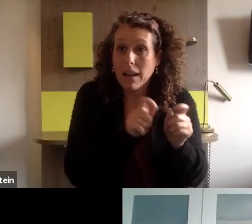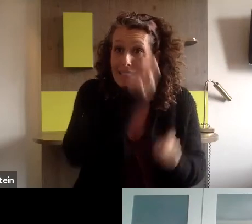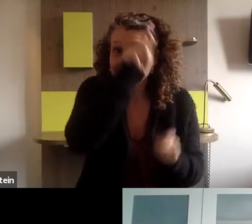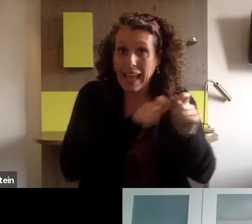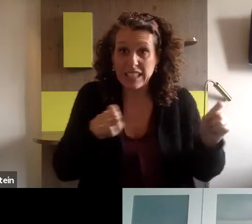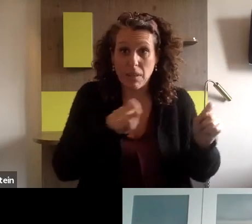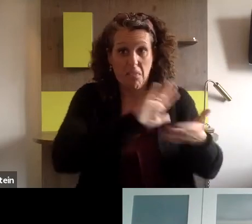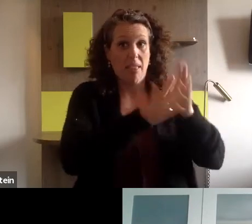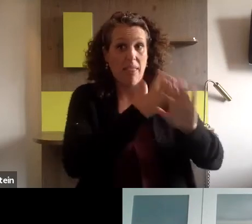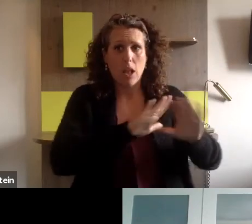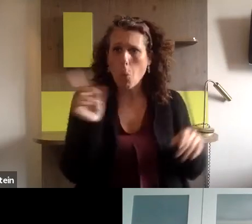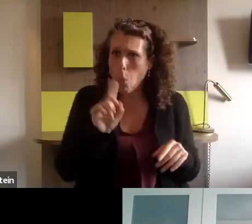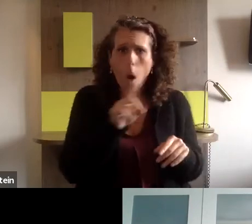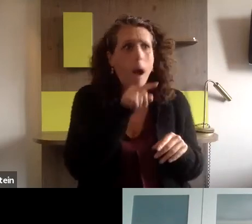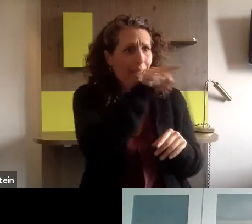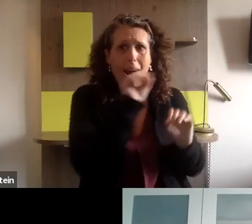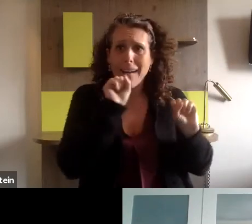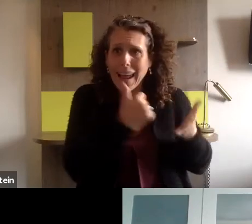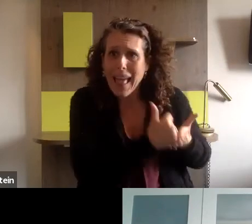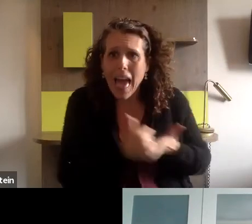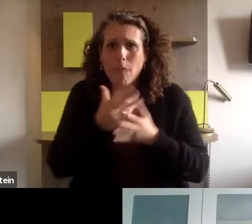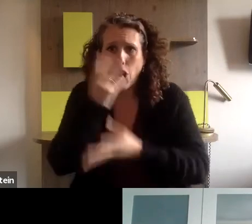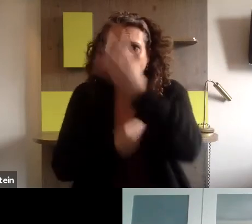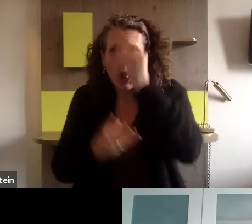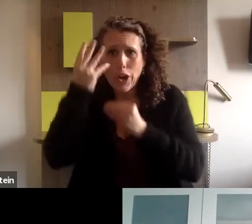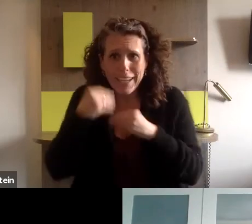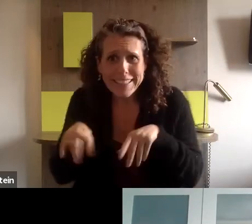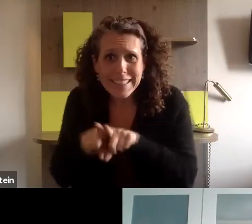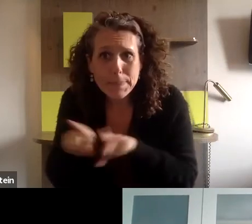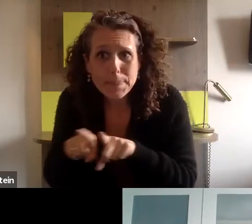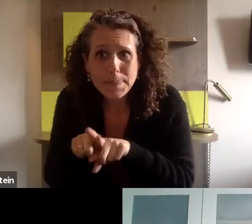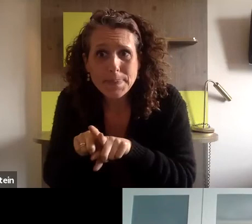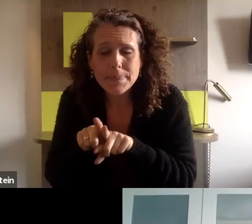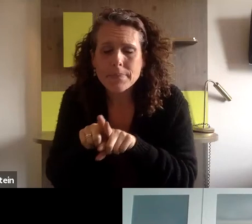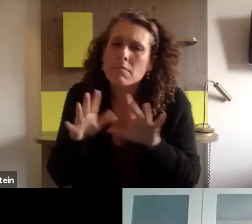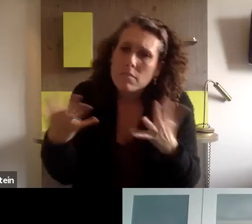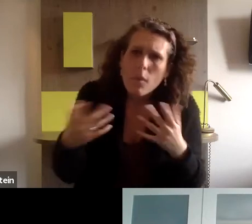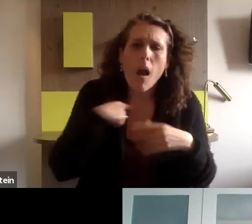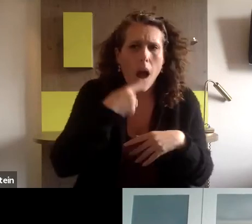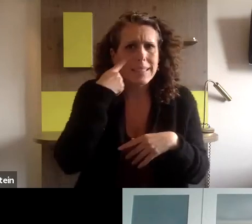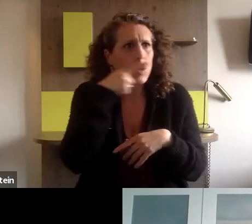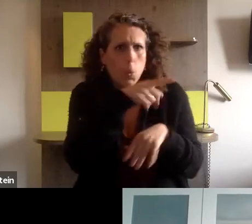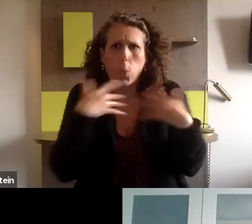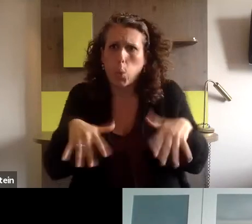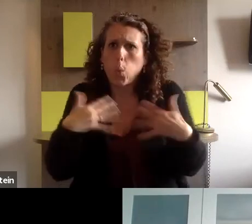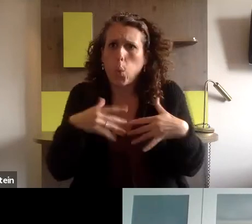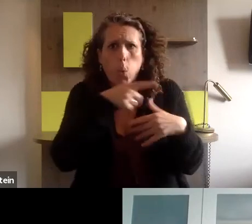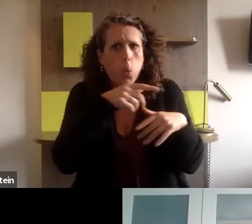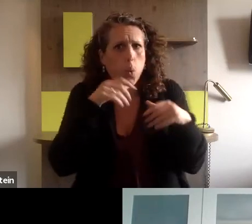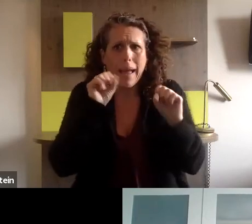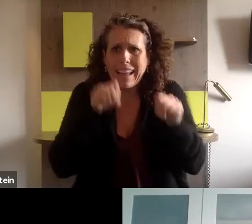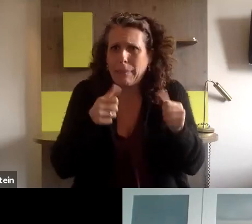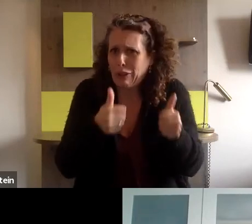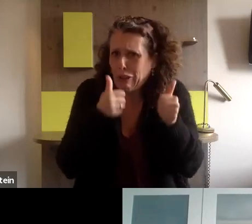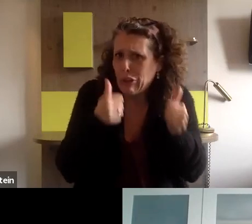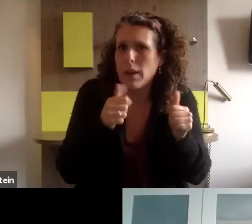use for learning purposes. So it's basically, there's a lot of potential in it, but based on the structure